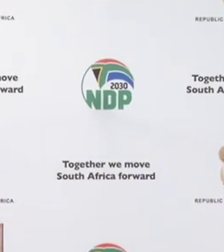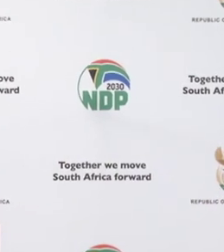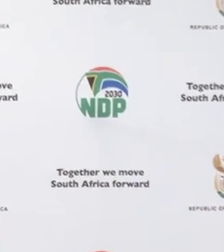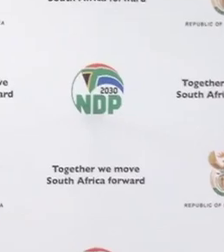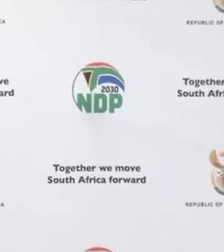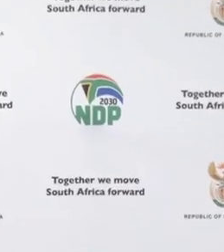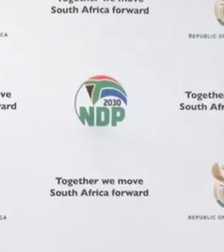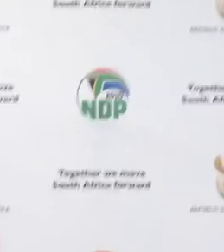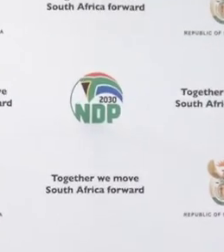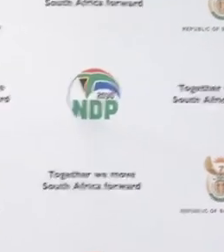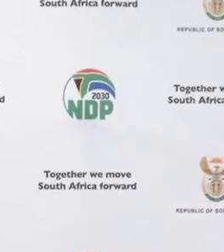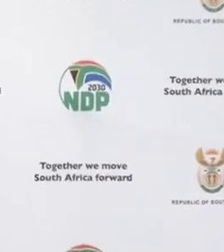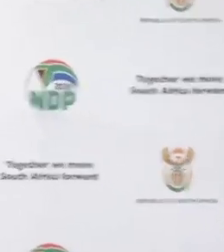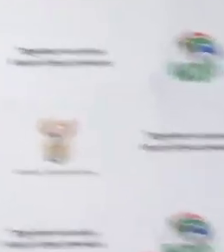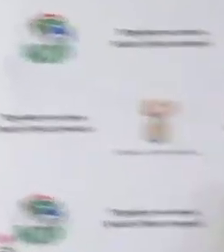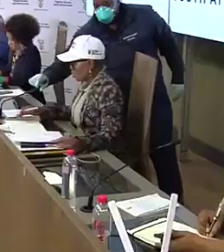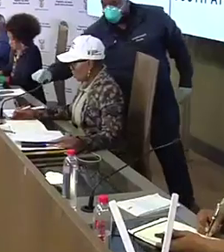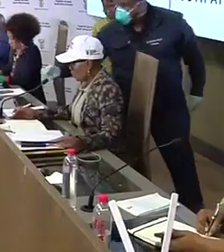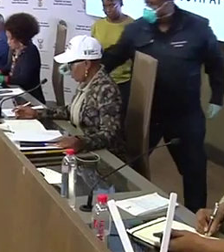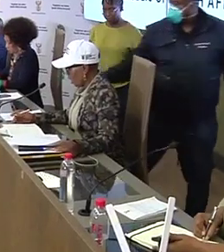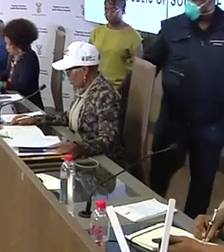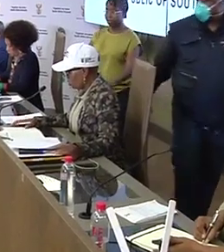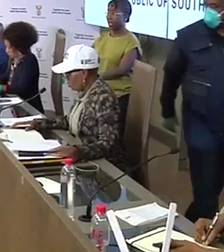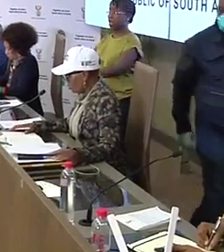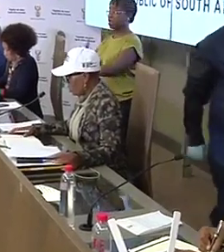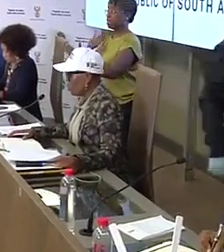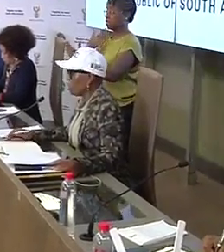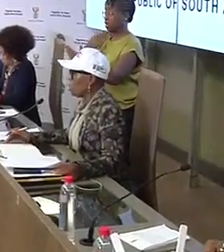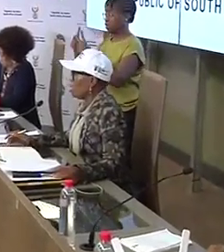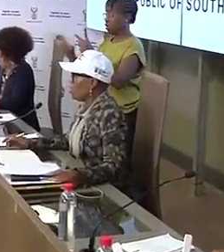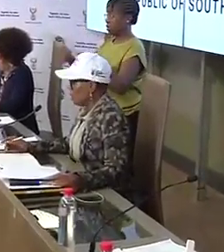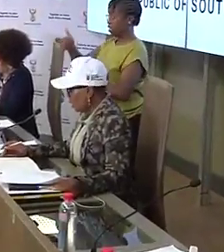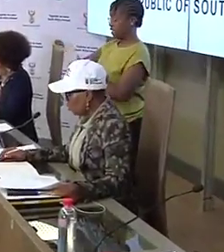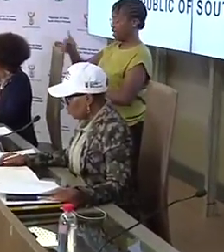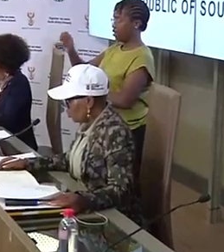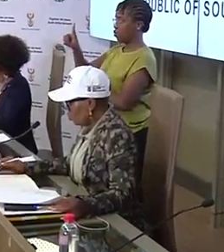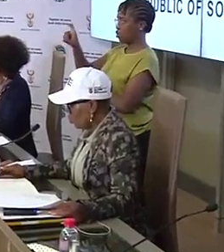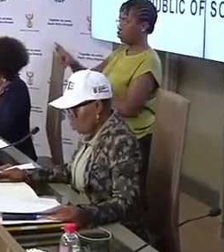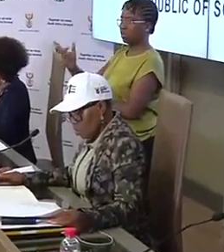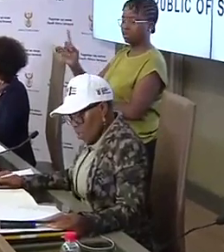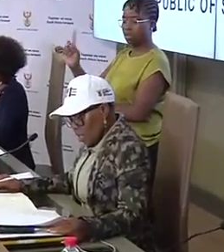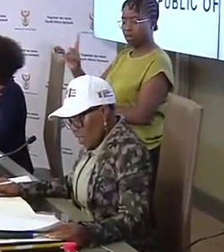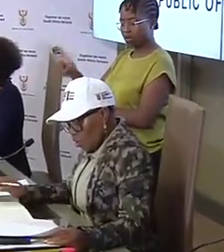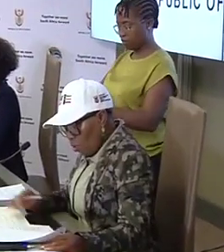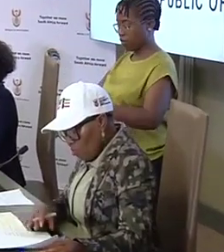Thank you very much. The first question I would like to deal with relates